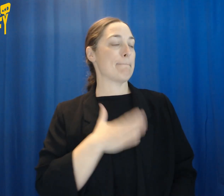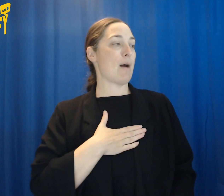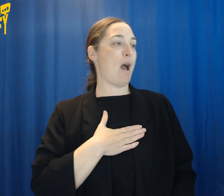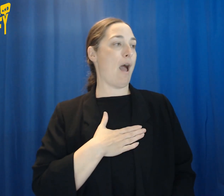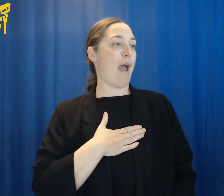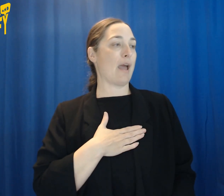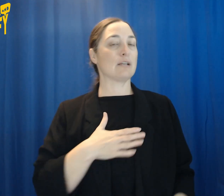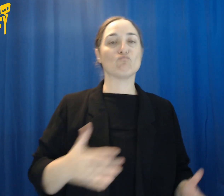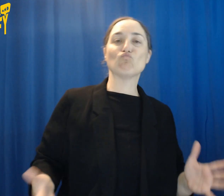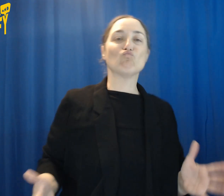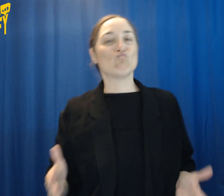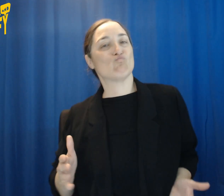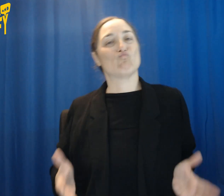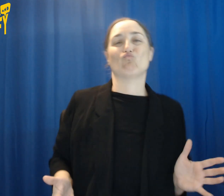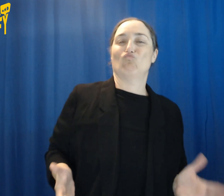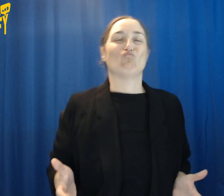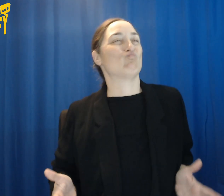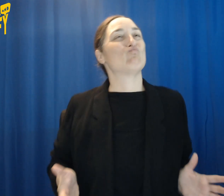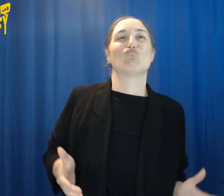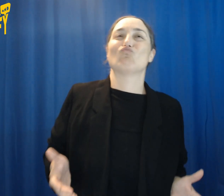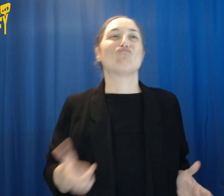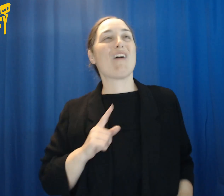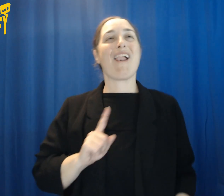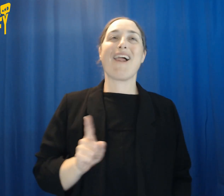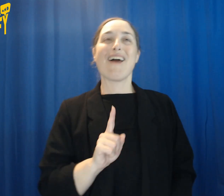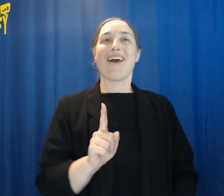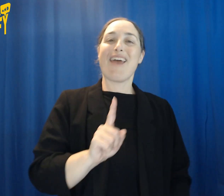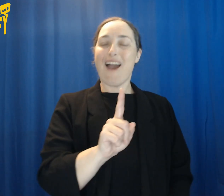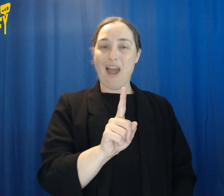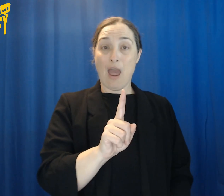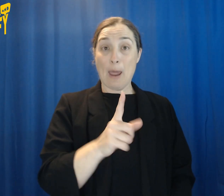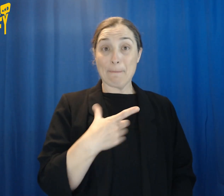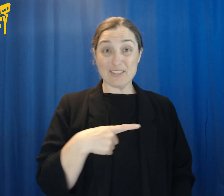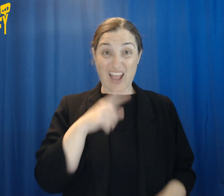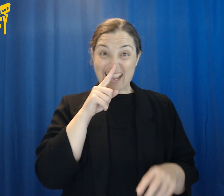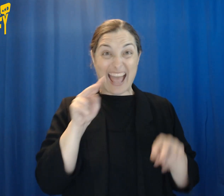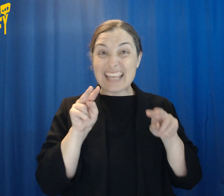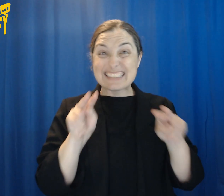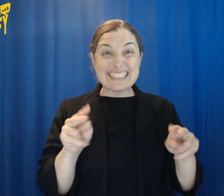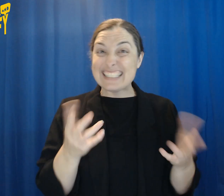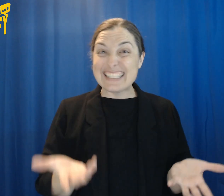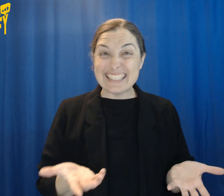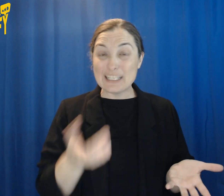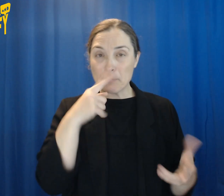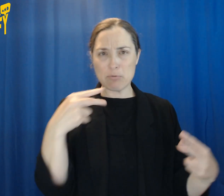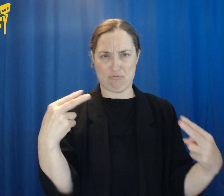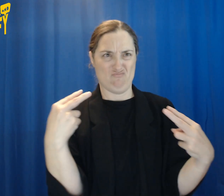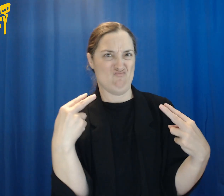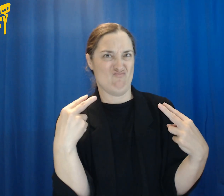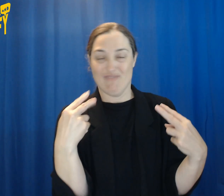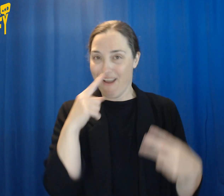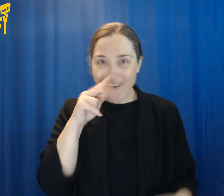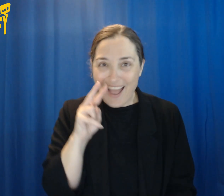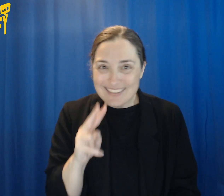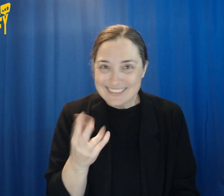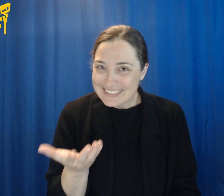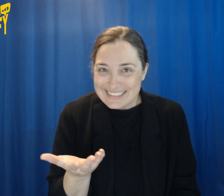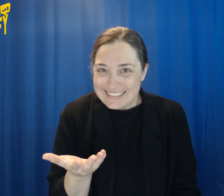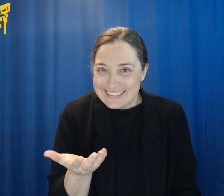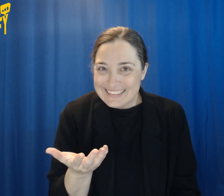easy way of moving through the world, I think does come from not being able to see how many people double take at me, because it's